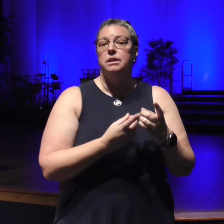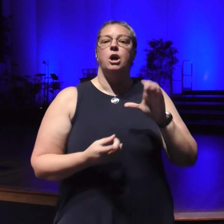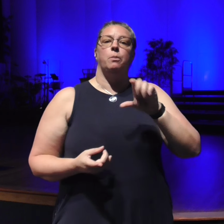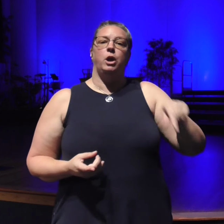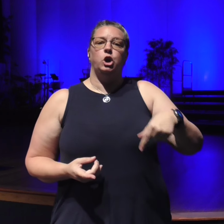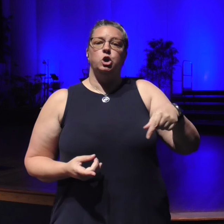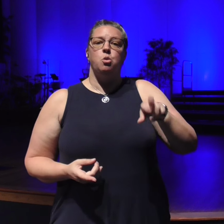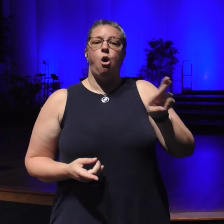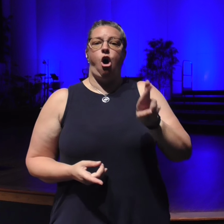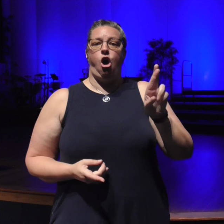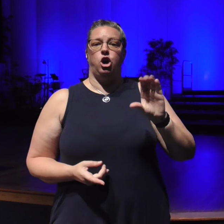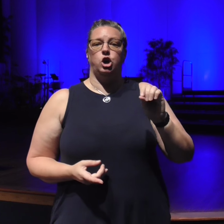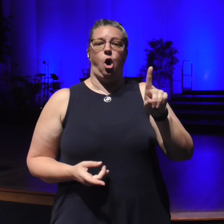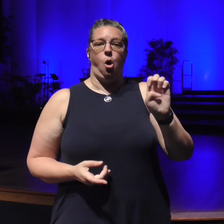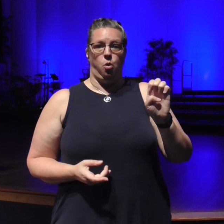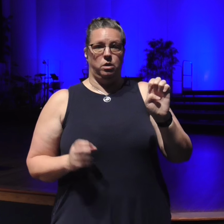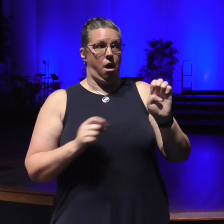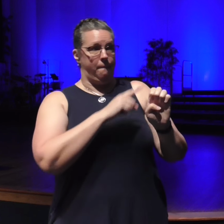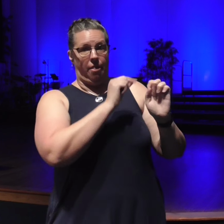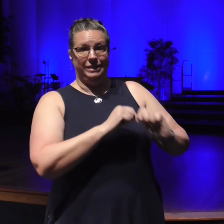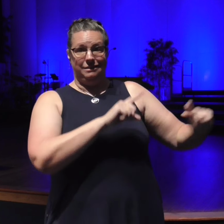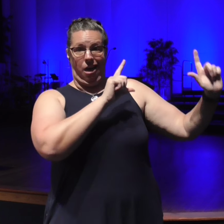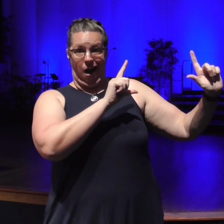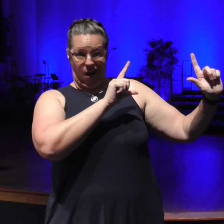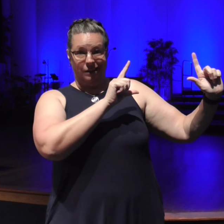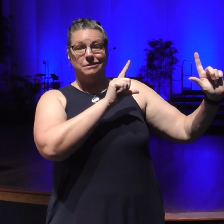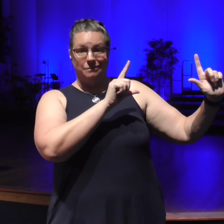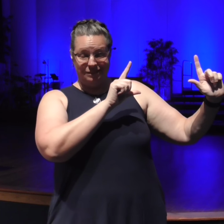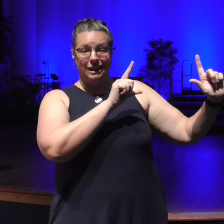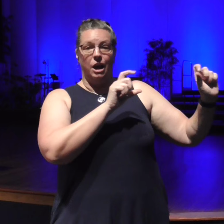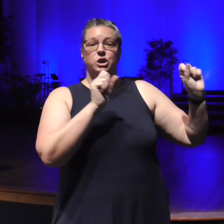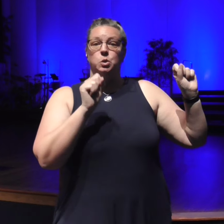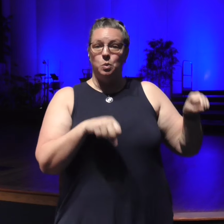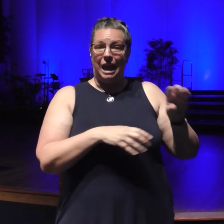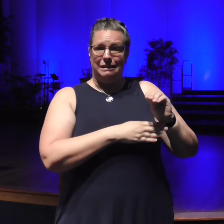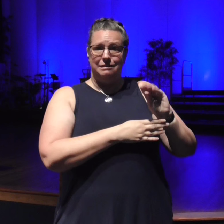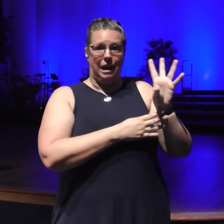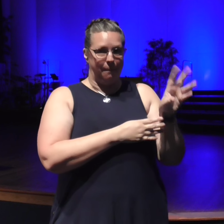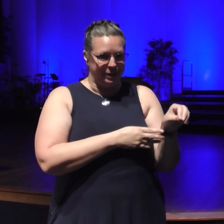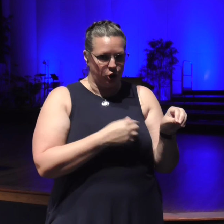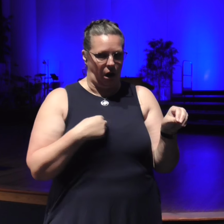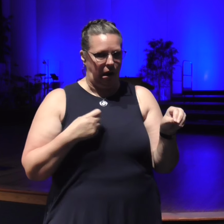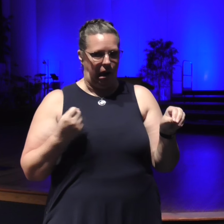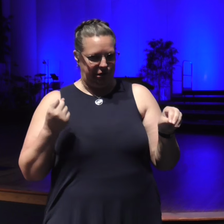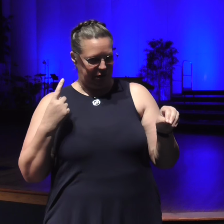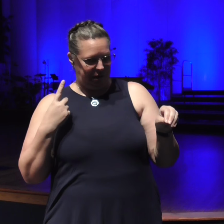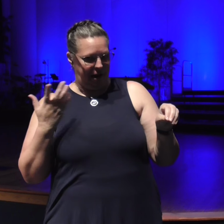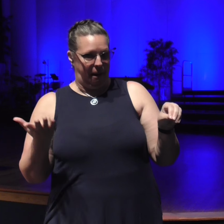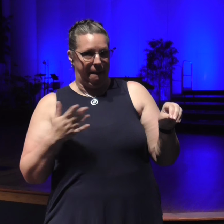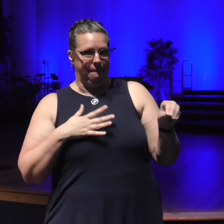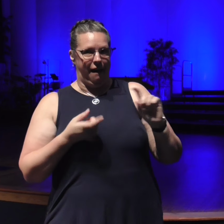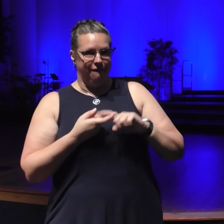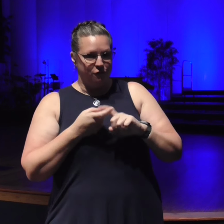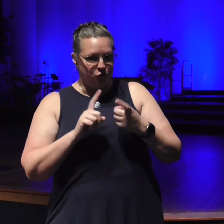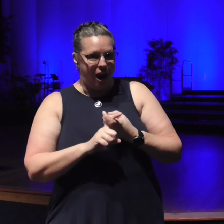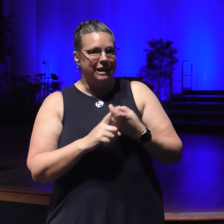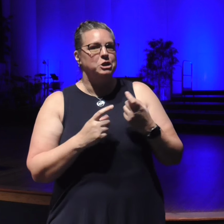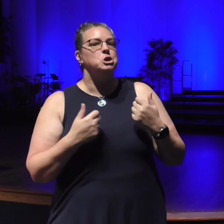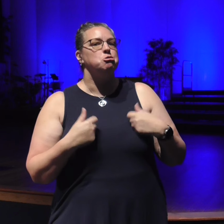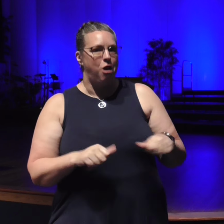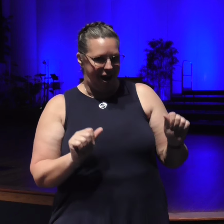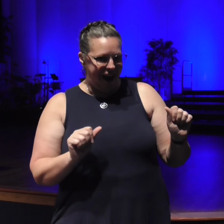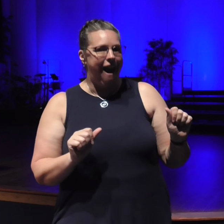code on this slide so you can take a picture of it. I understand. My friend Nathan tried it and it worked. You can